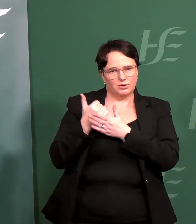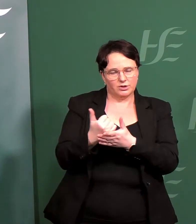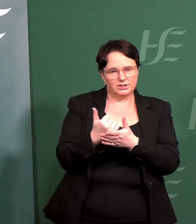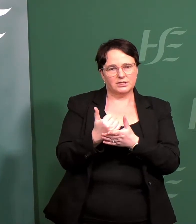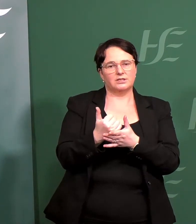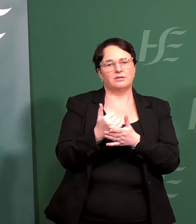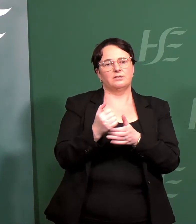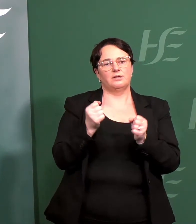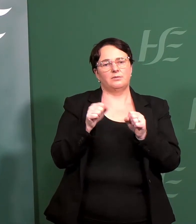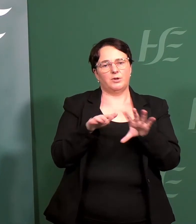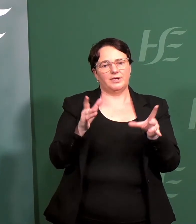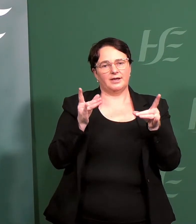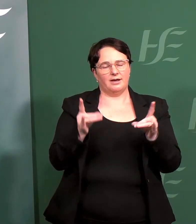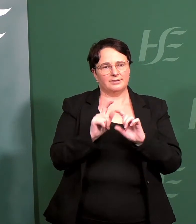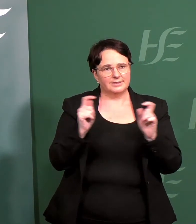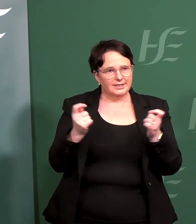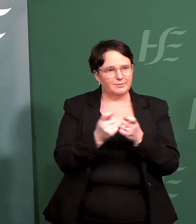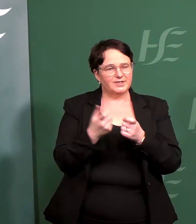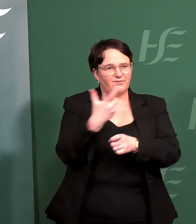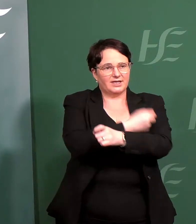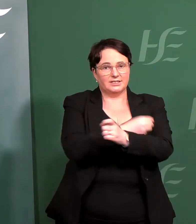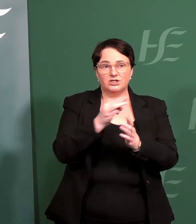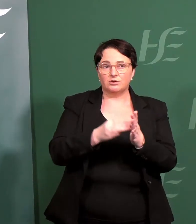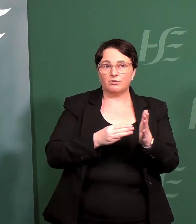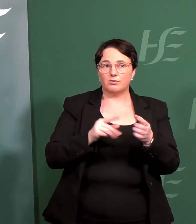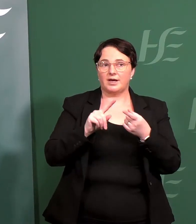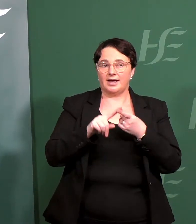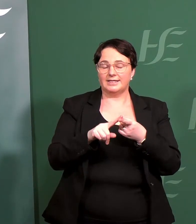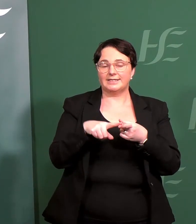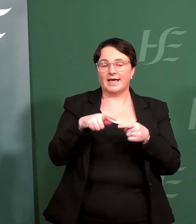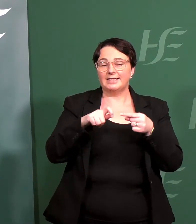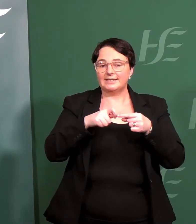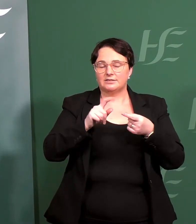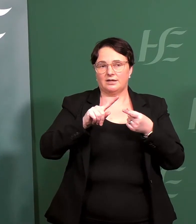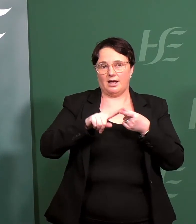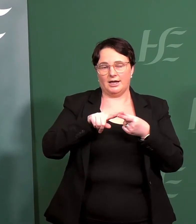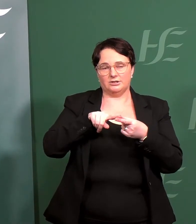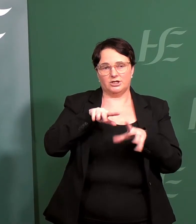health teams, and indeed vaccination programmes for the future.